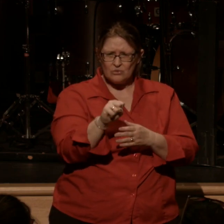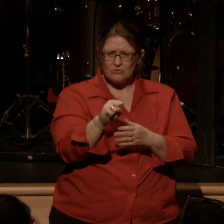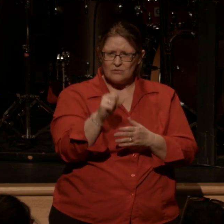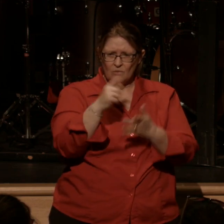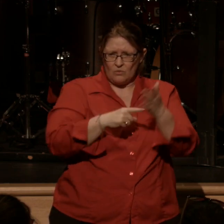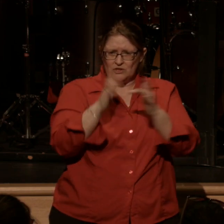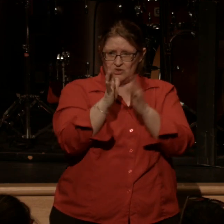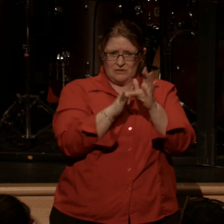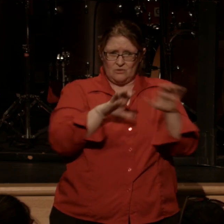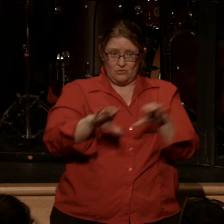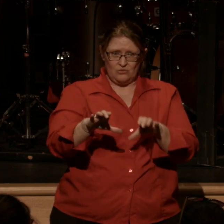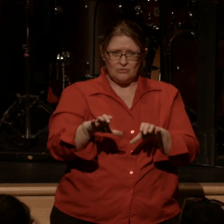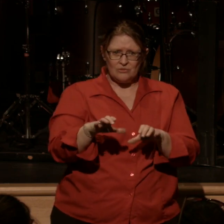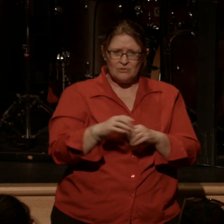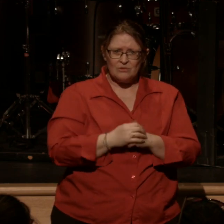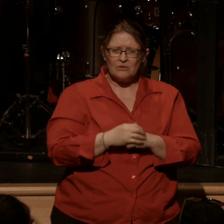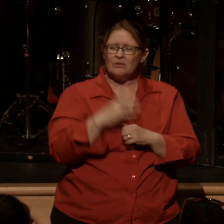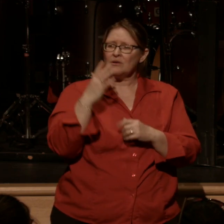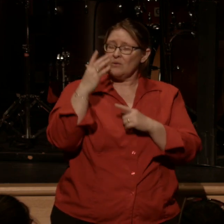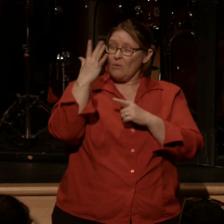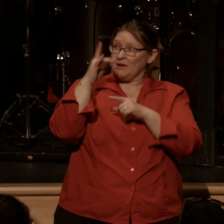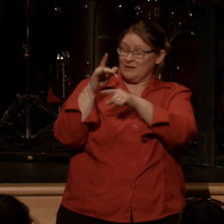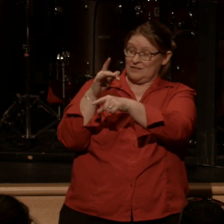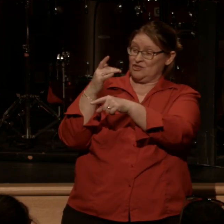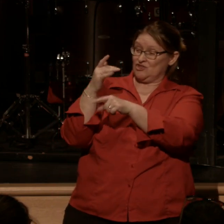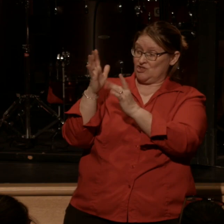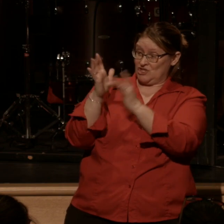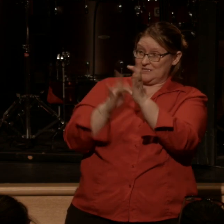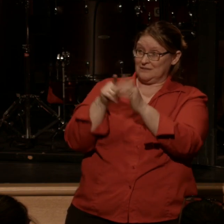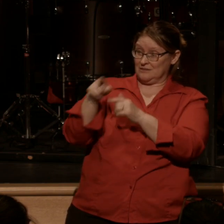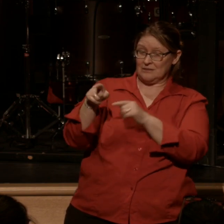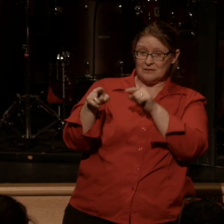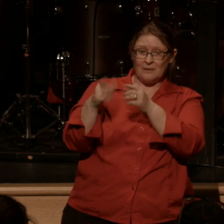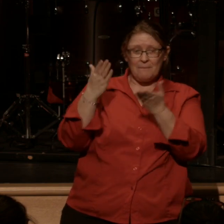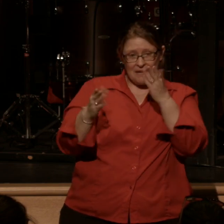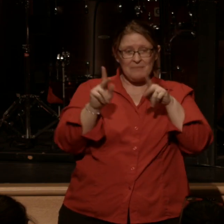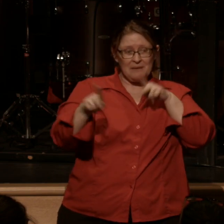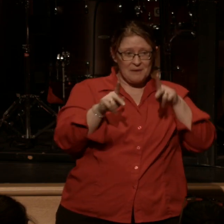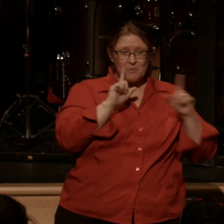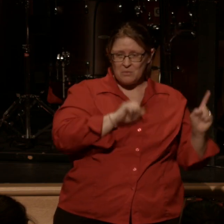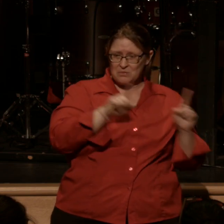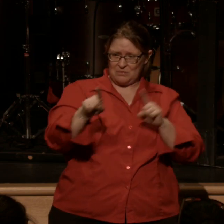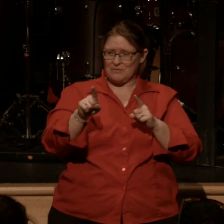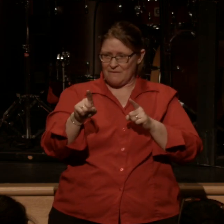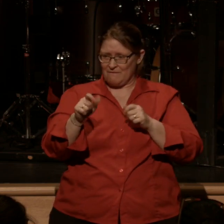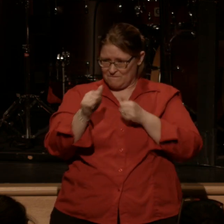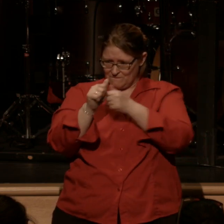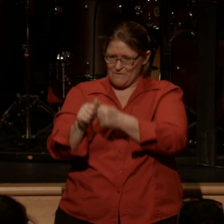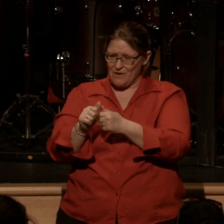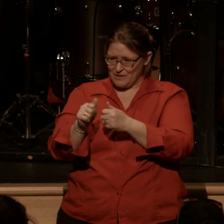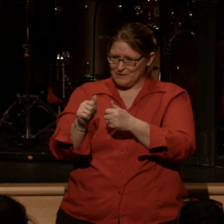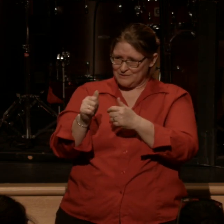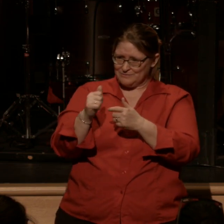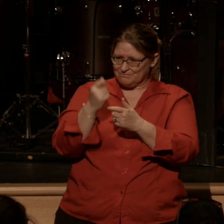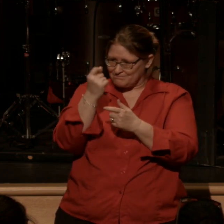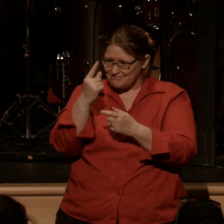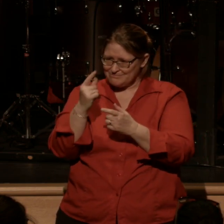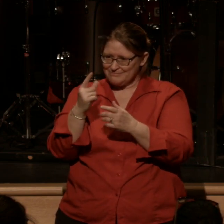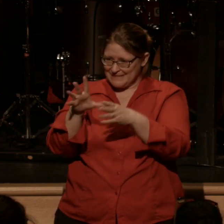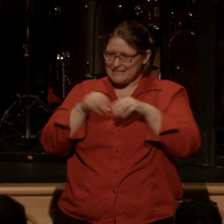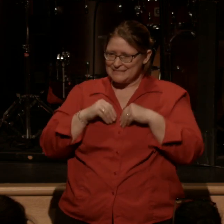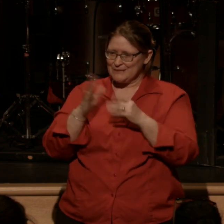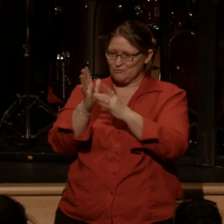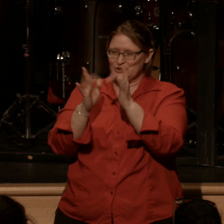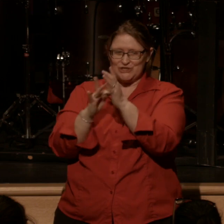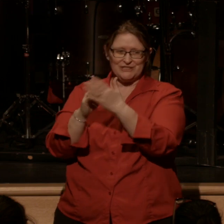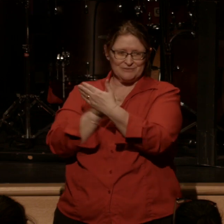has done. Because of Jesus, people might come to faith in Jesus so that we might receive